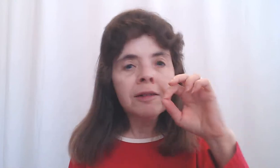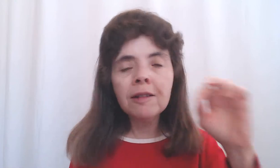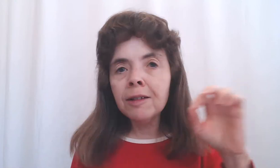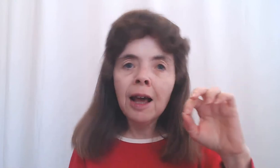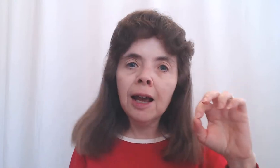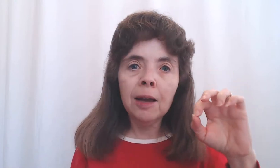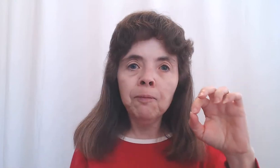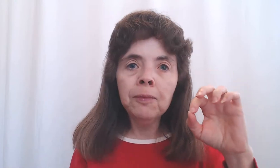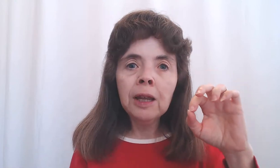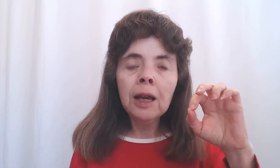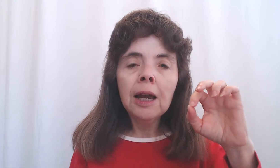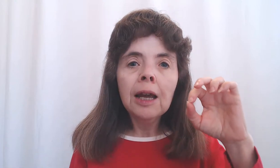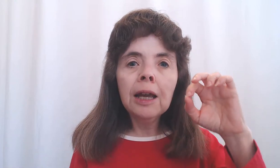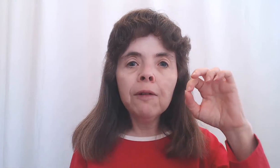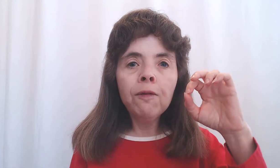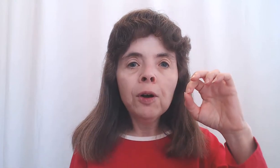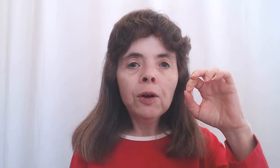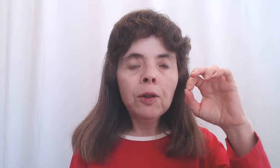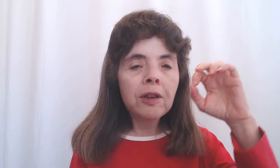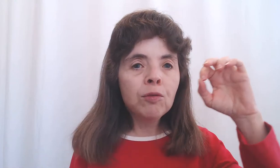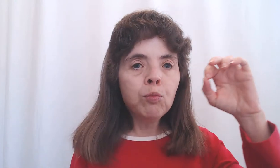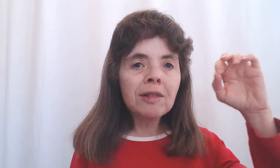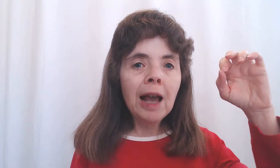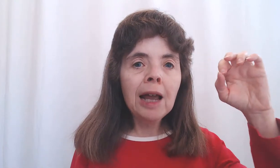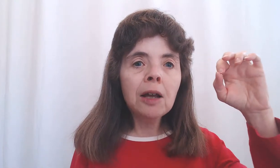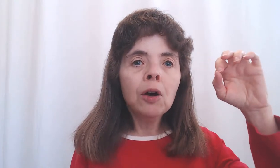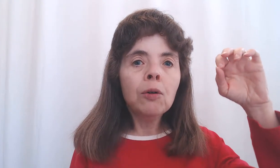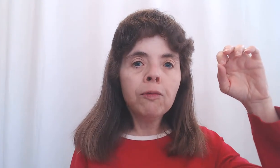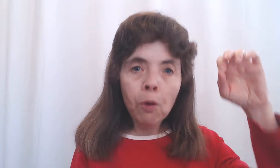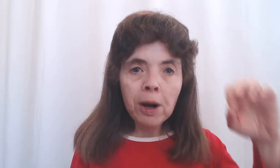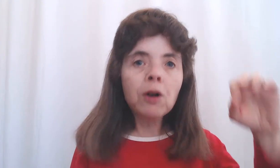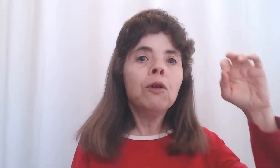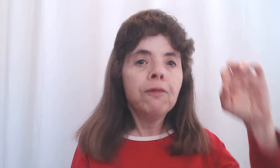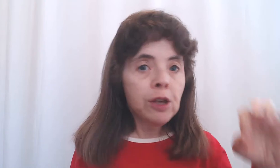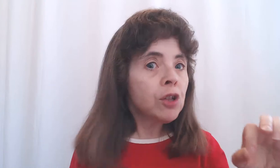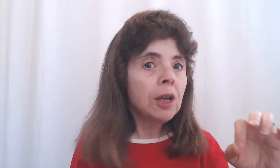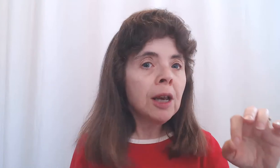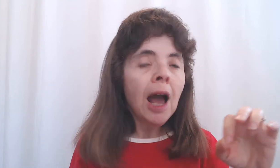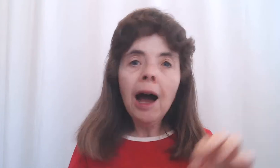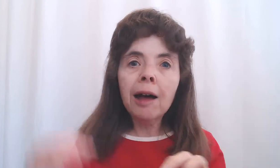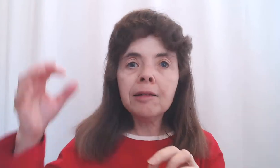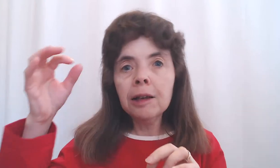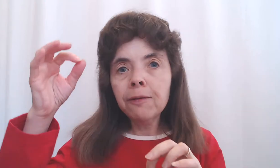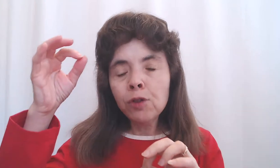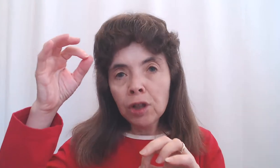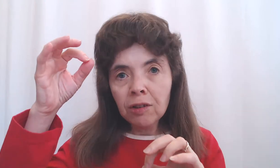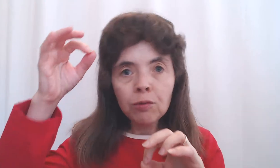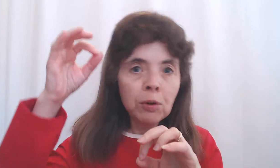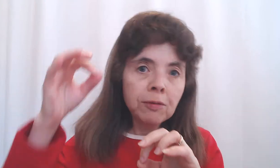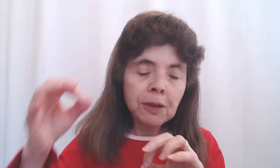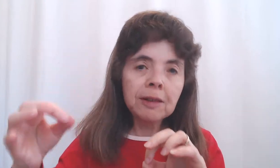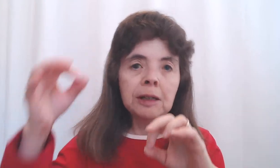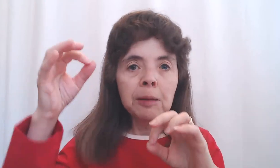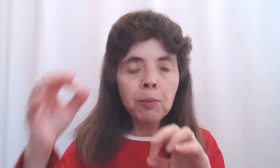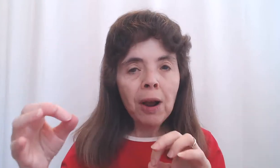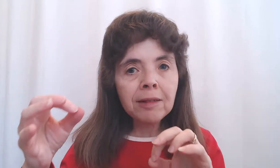the same if this was a veridical vision as if Jesus was physically present.